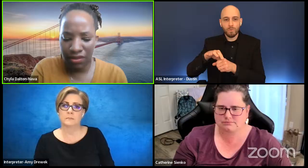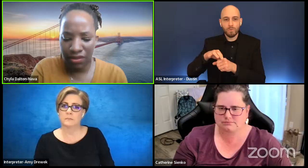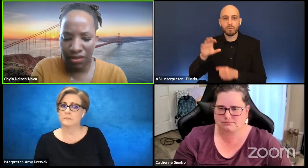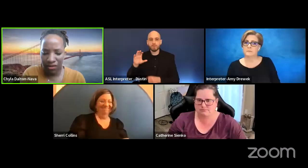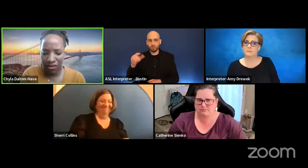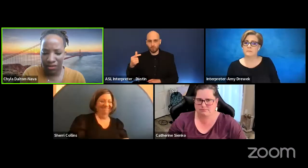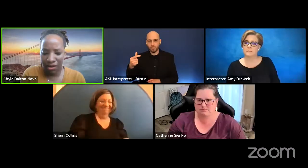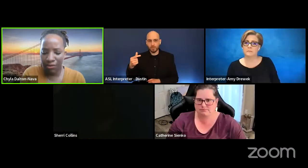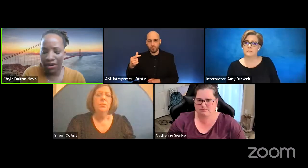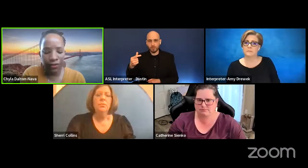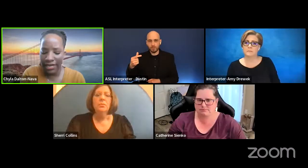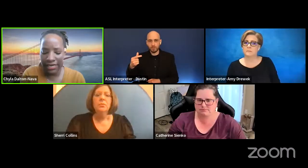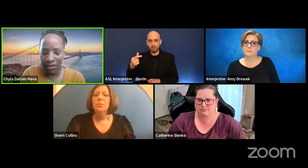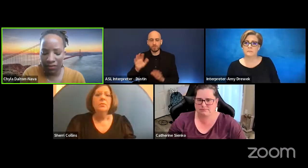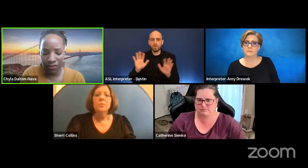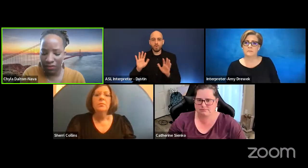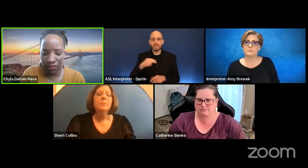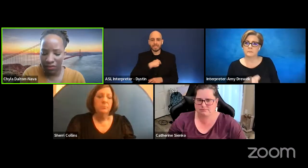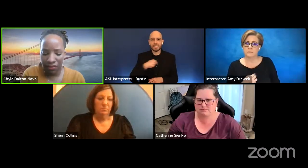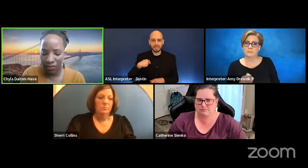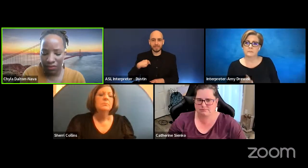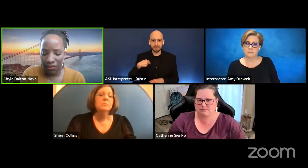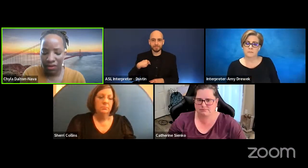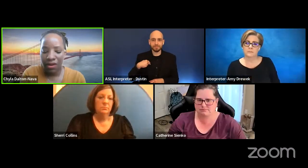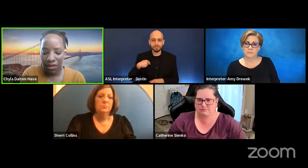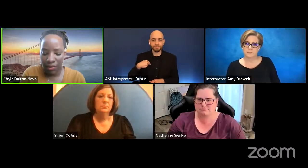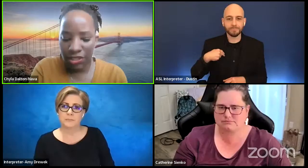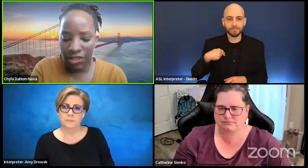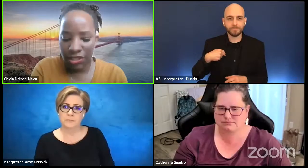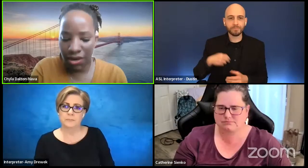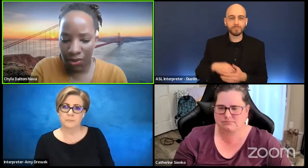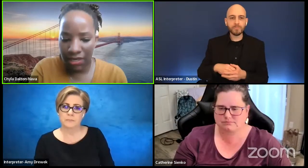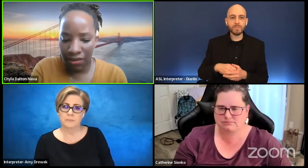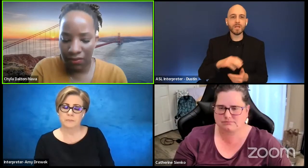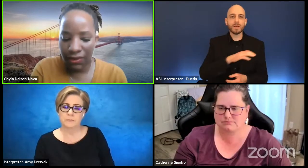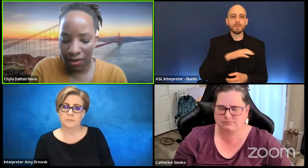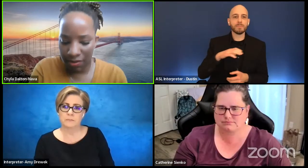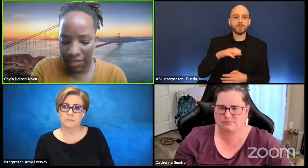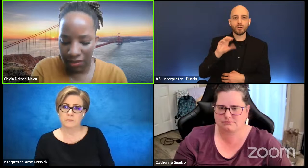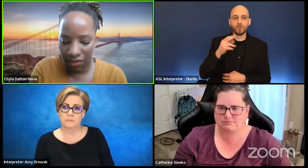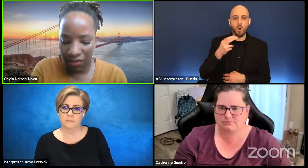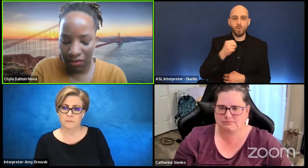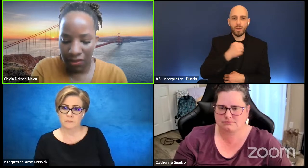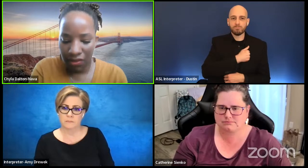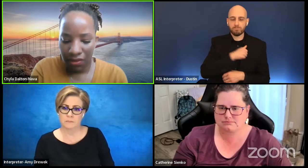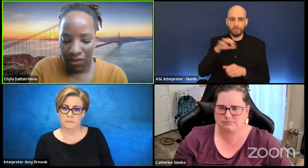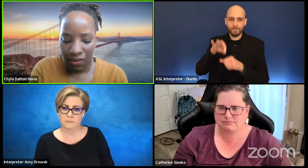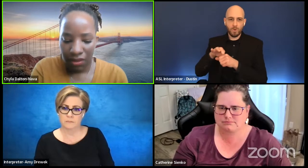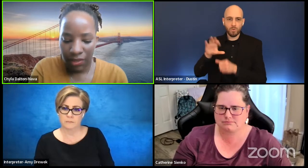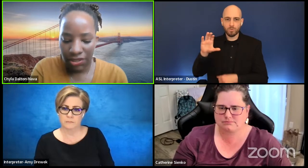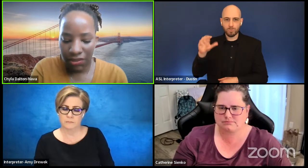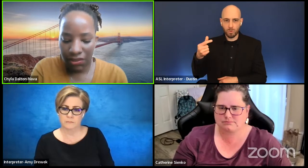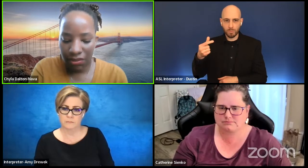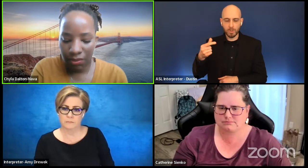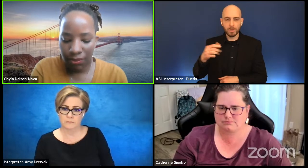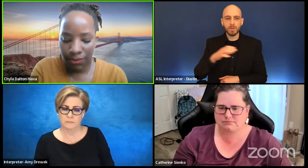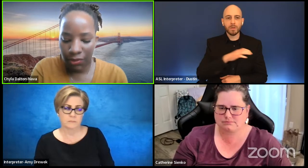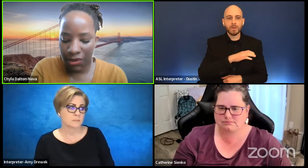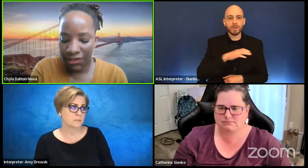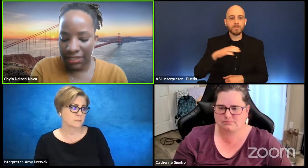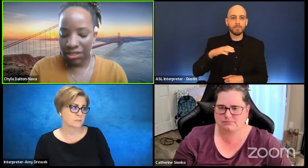Carmen. I'm sorry, for Nikki, Commissioner Cohen for Carmen,